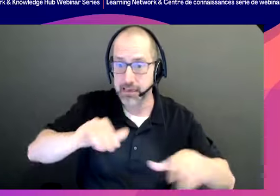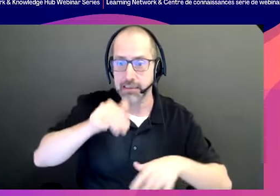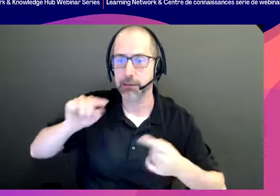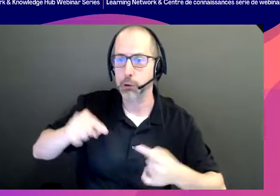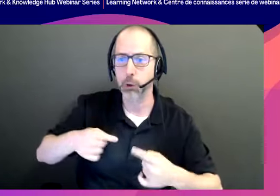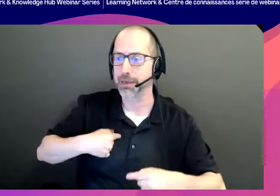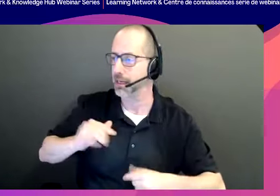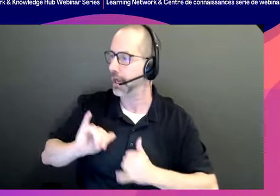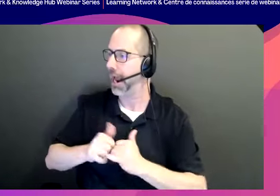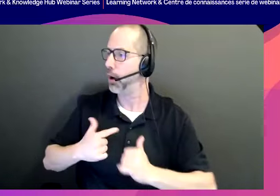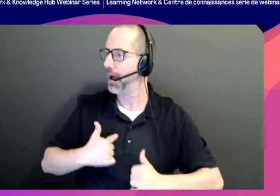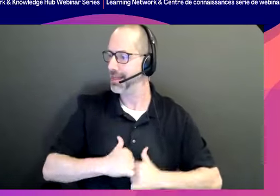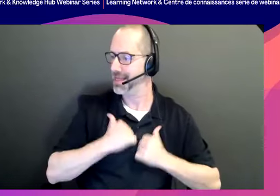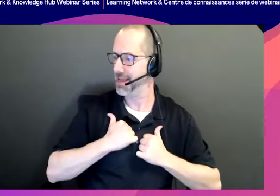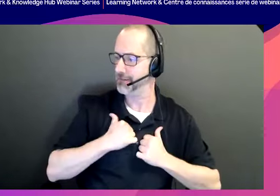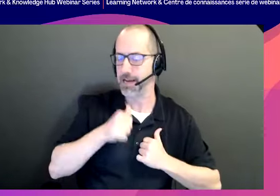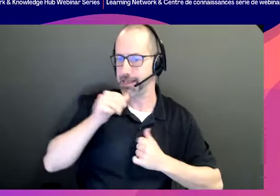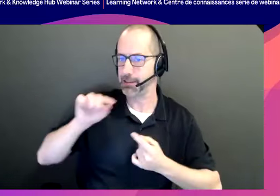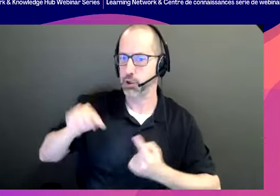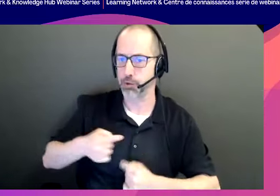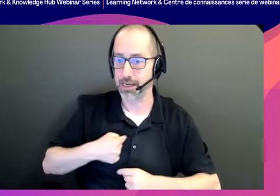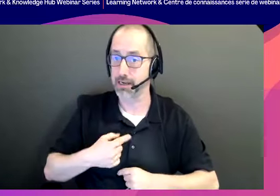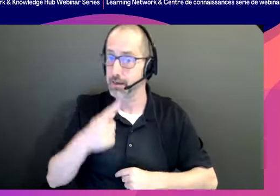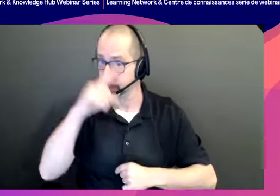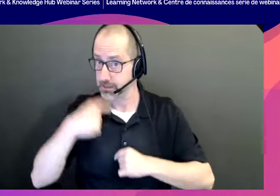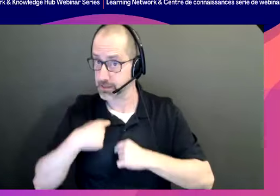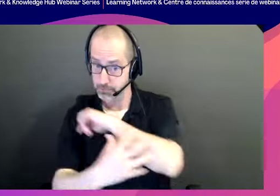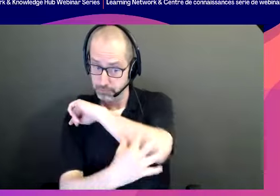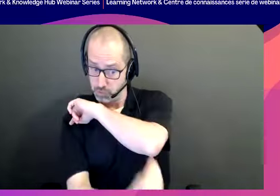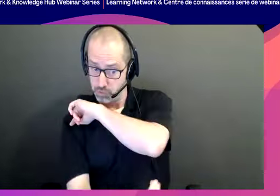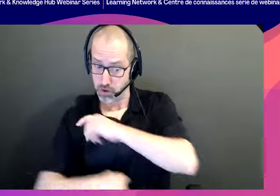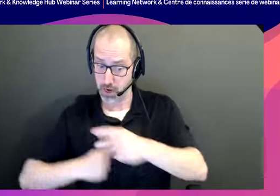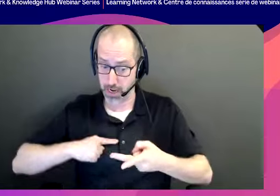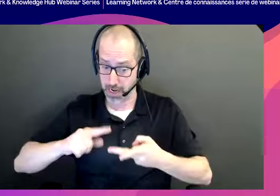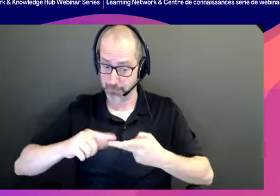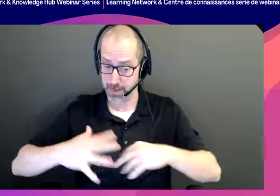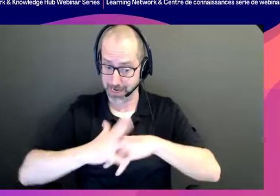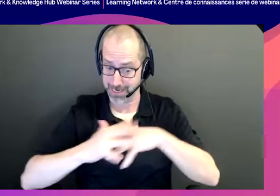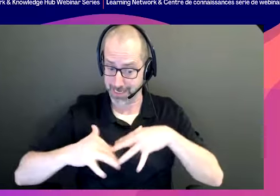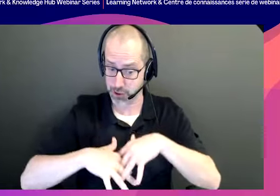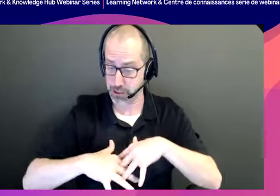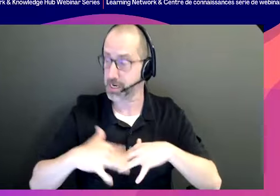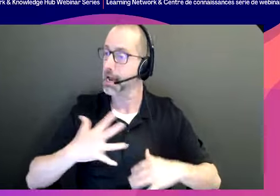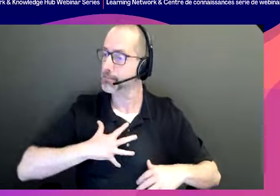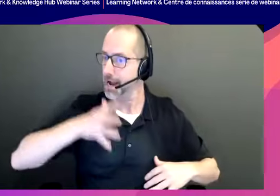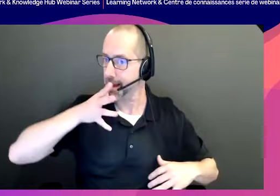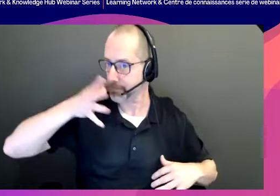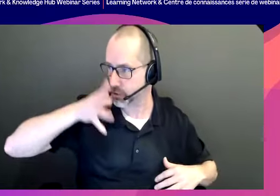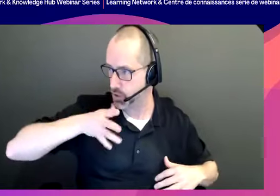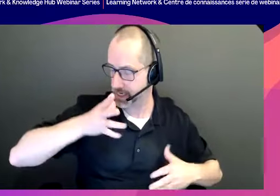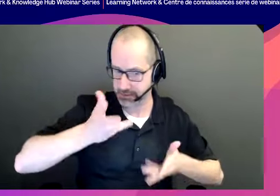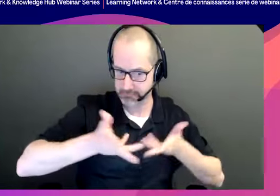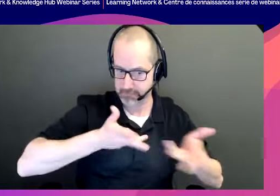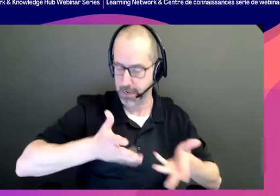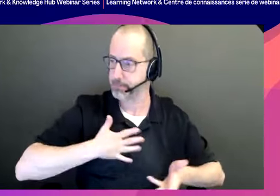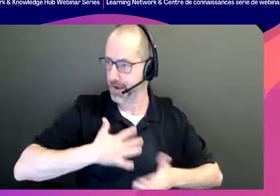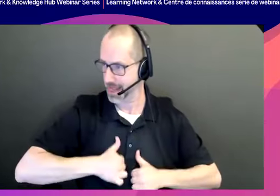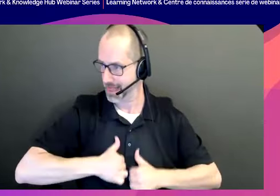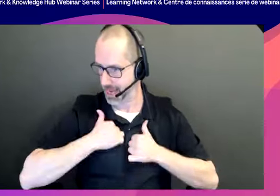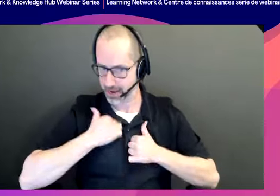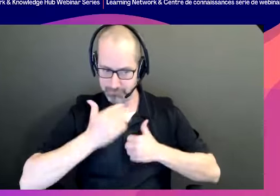hurt me because I am poor, because I'm Indigenous. My parenting and my way of living looks different than yours. I know how to be